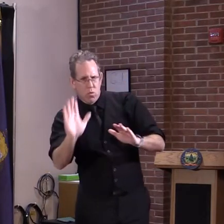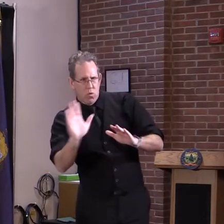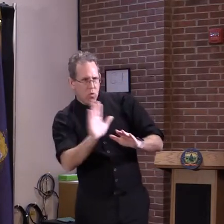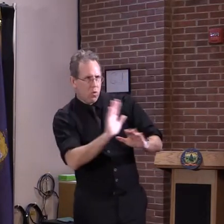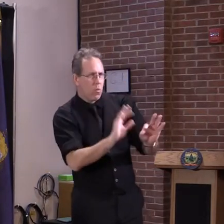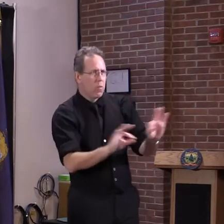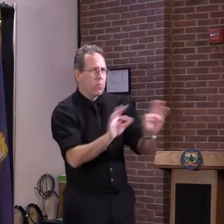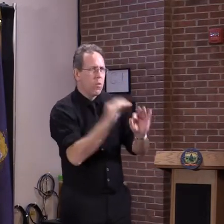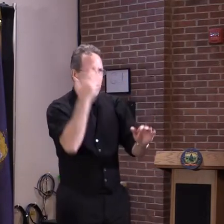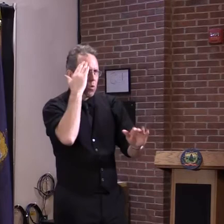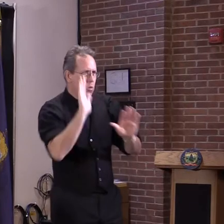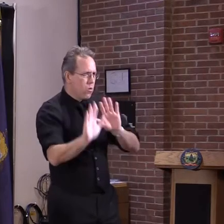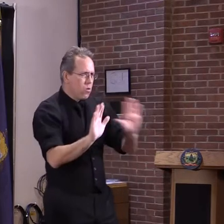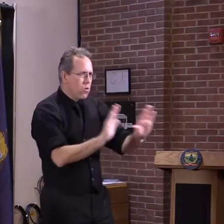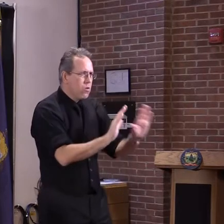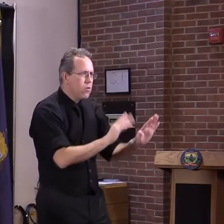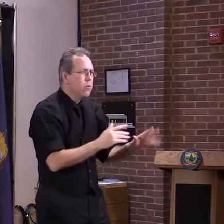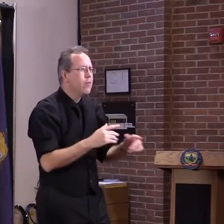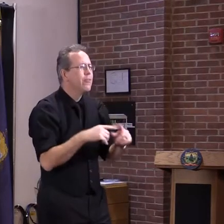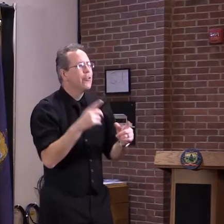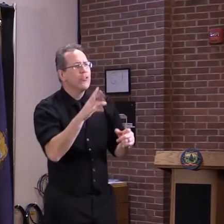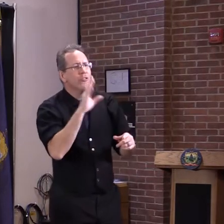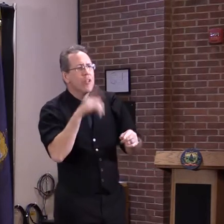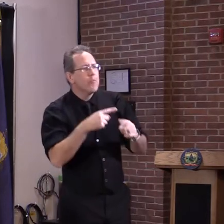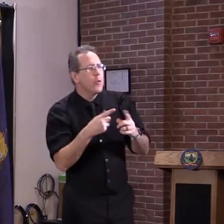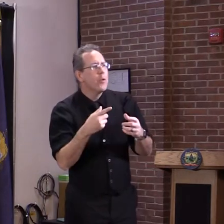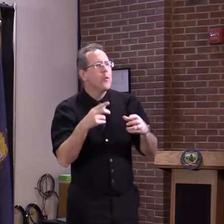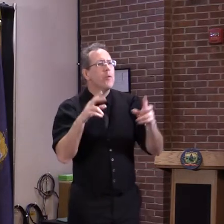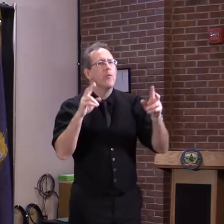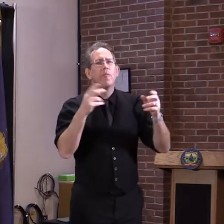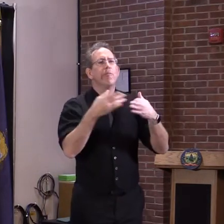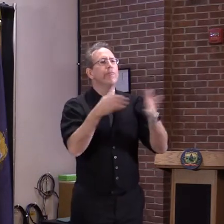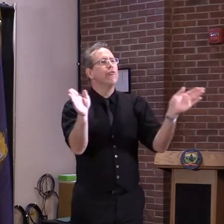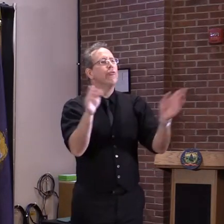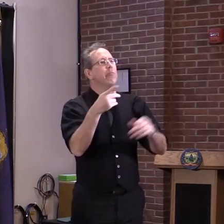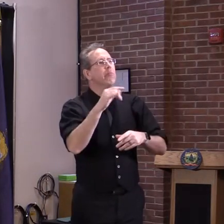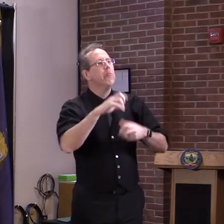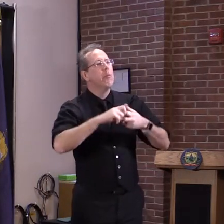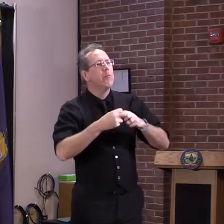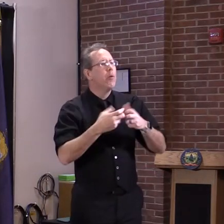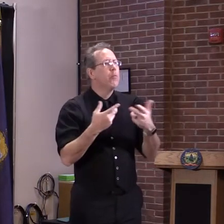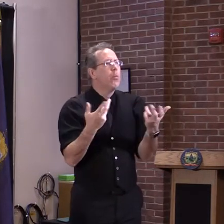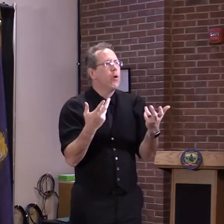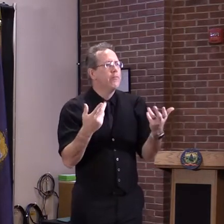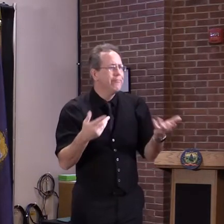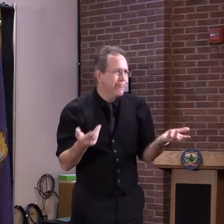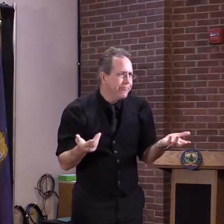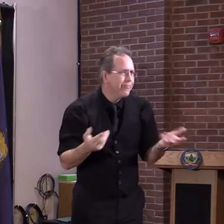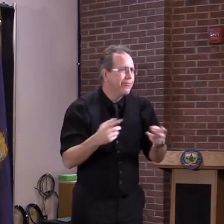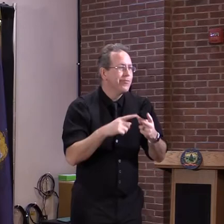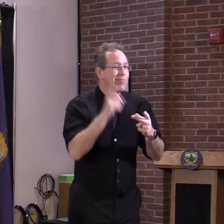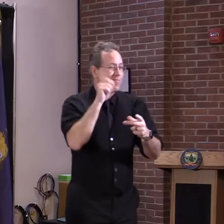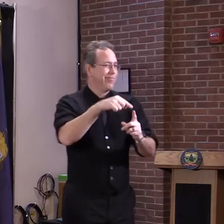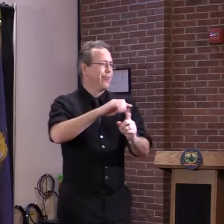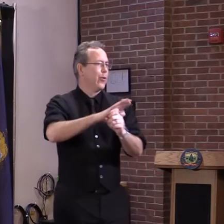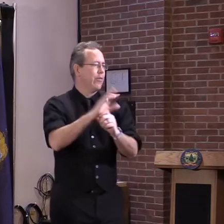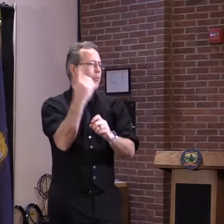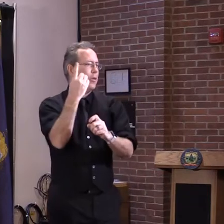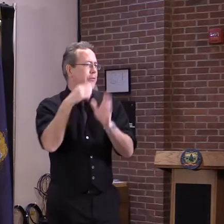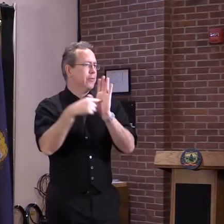talk about in public health, obviously, COVID's not the only infectious disease.